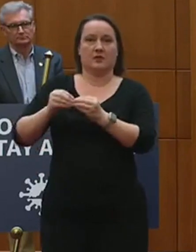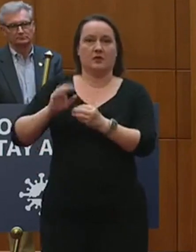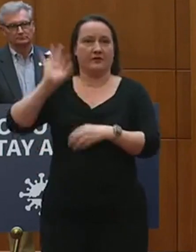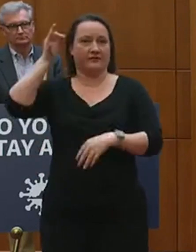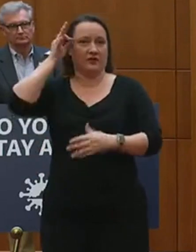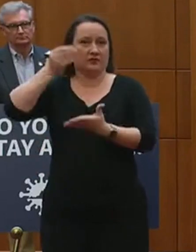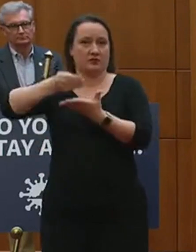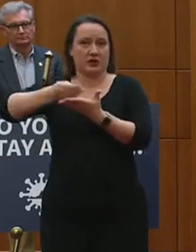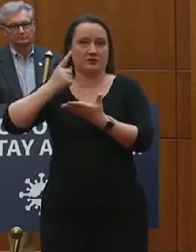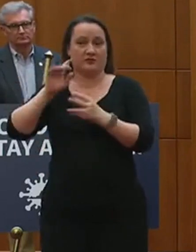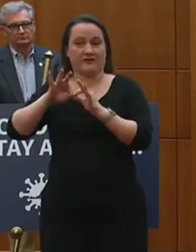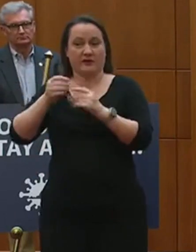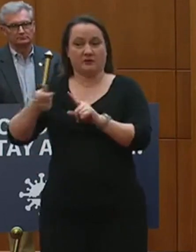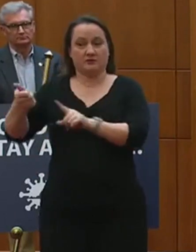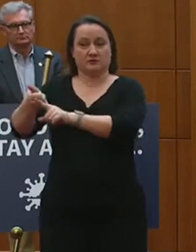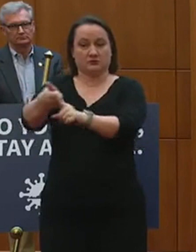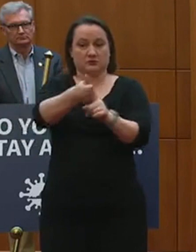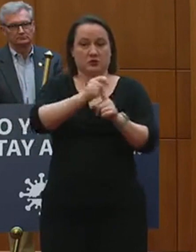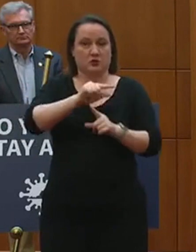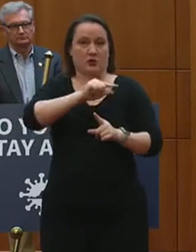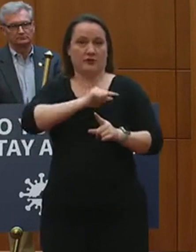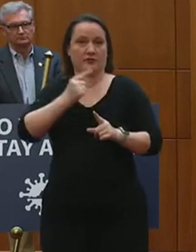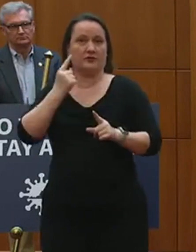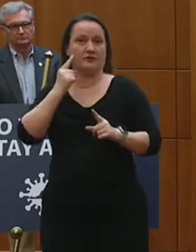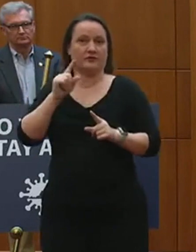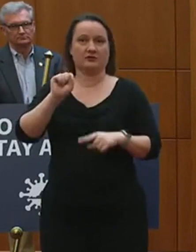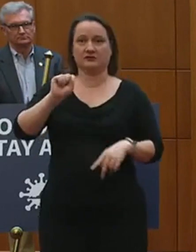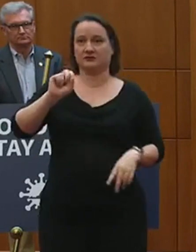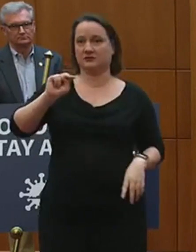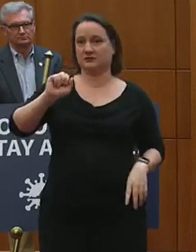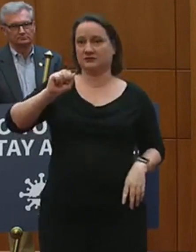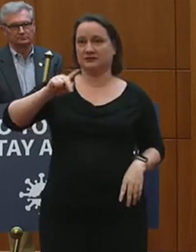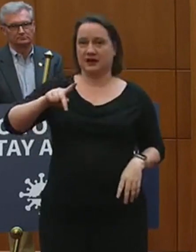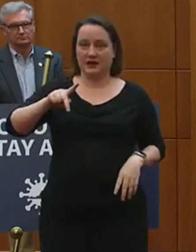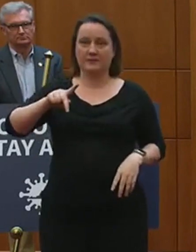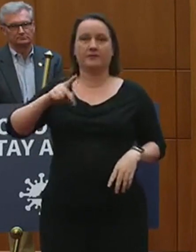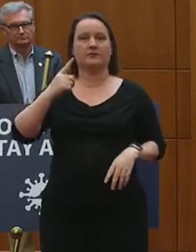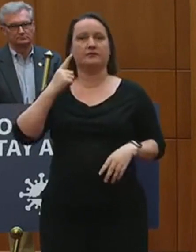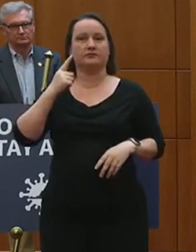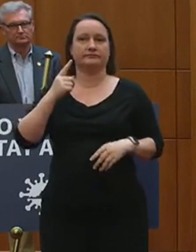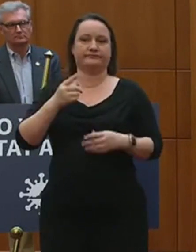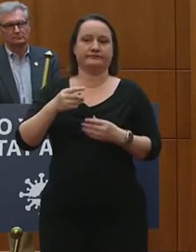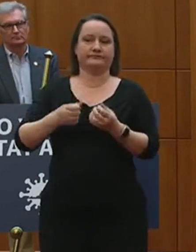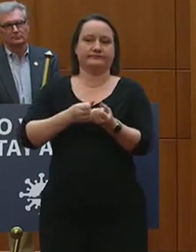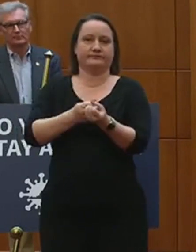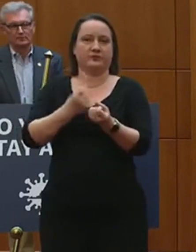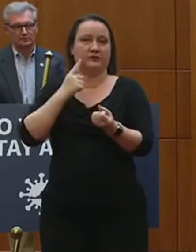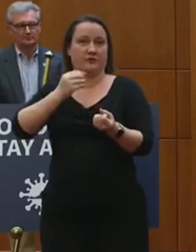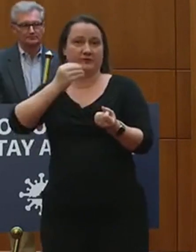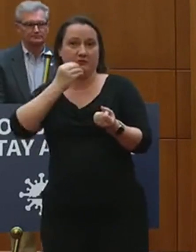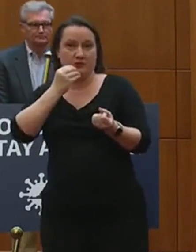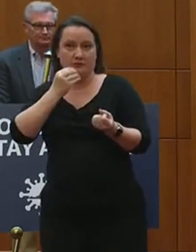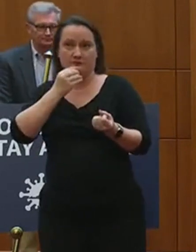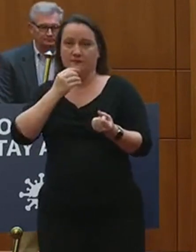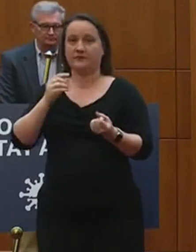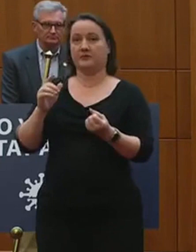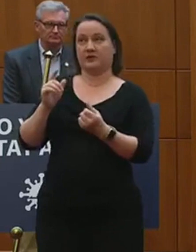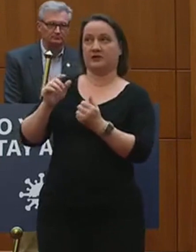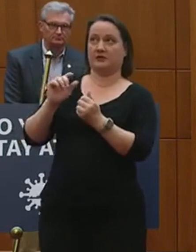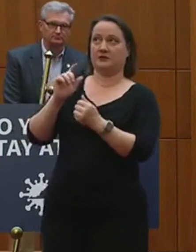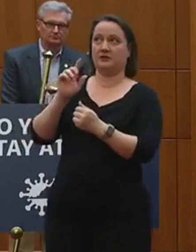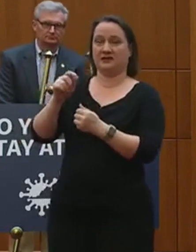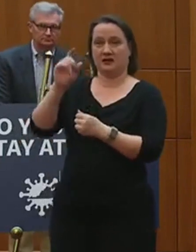food. The Families First Coronavirus Response Act that Congress recently passed increases